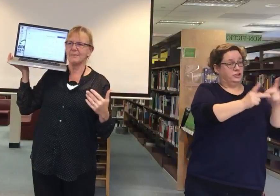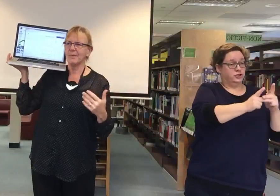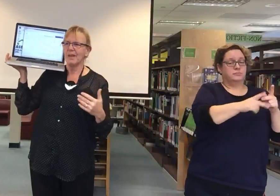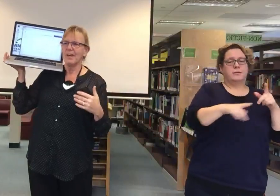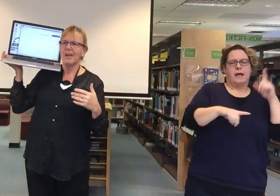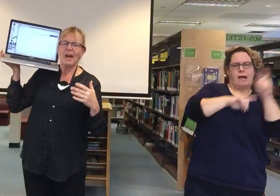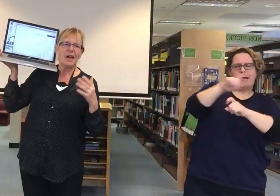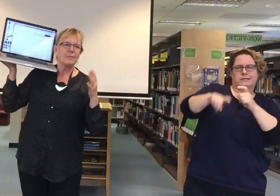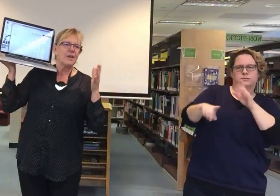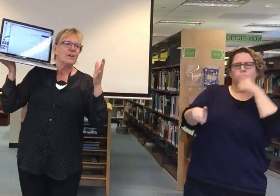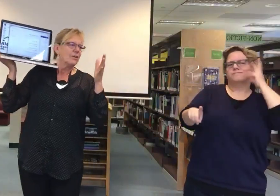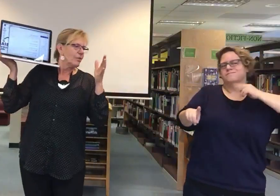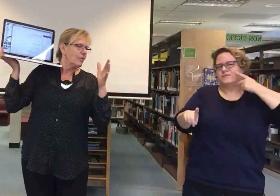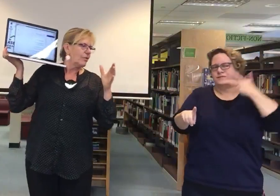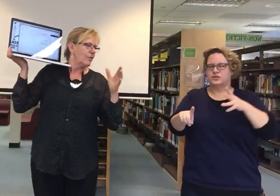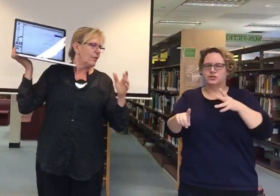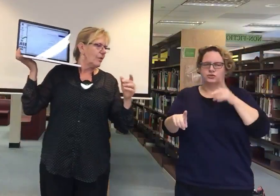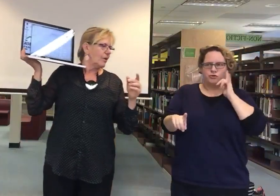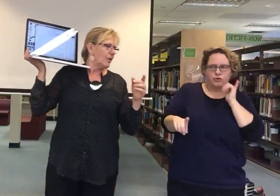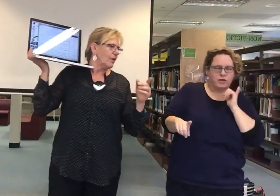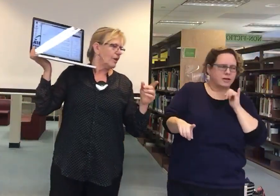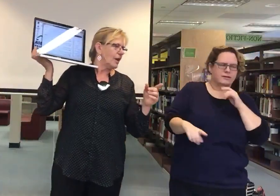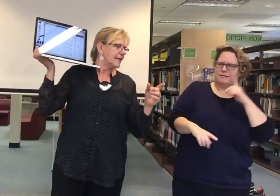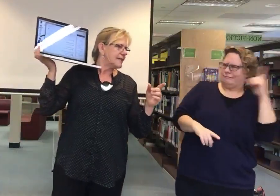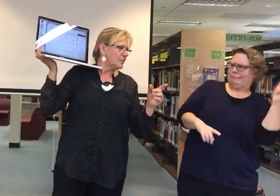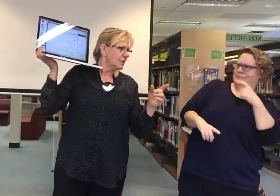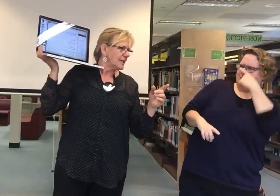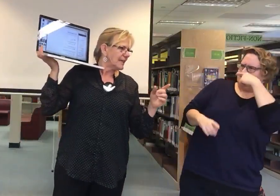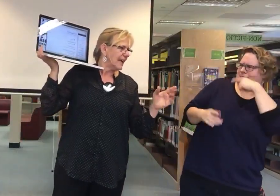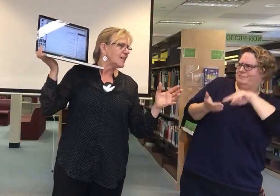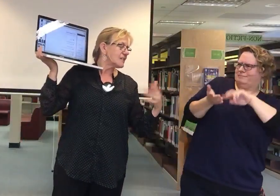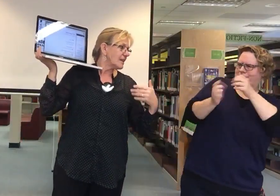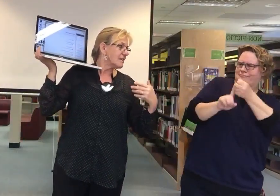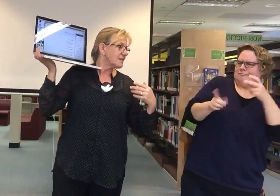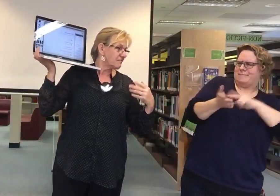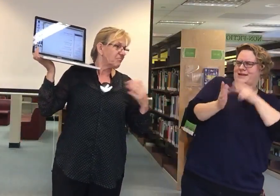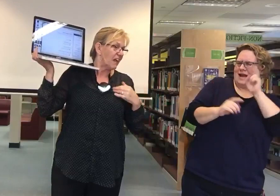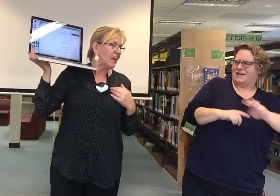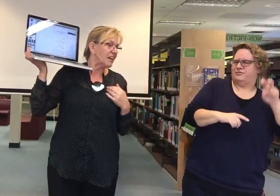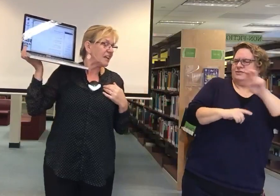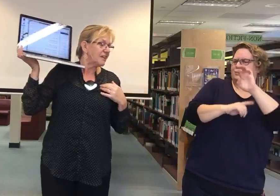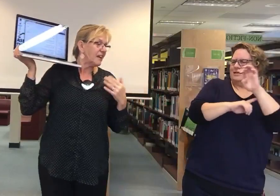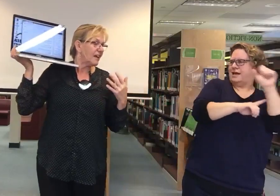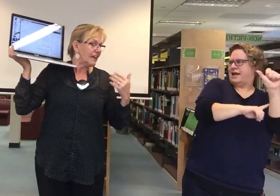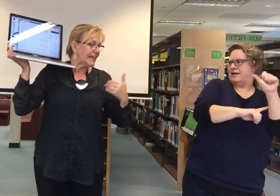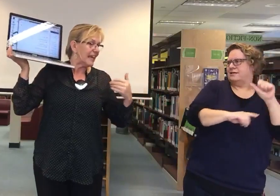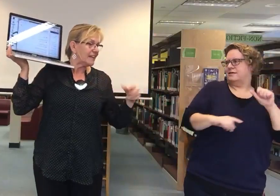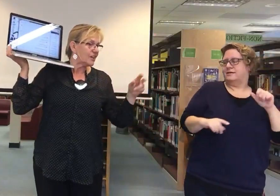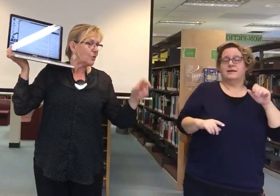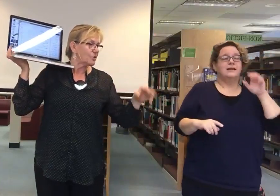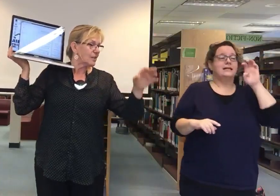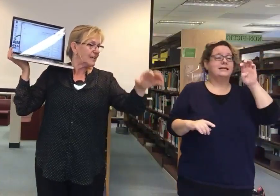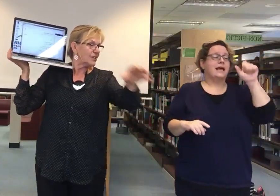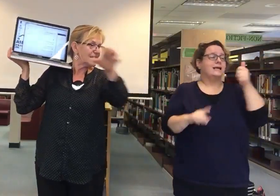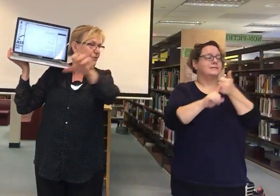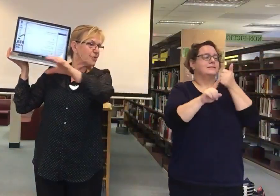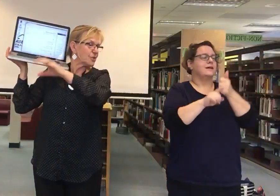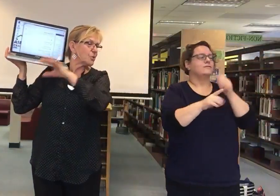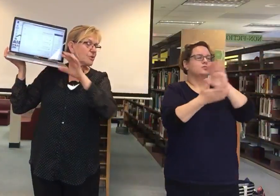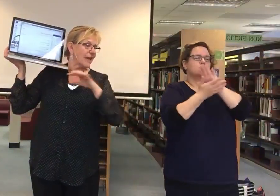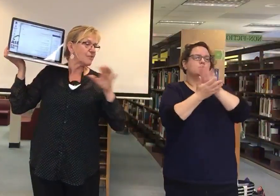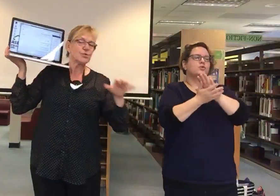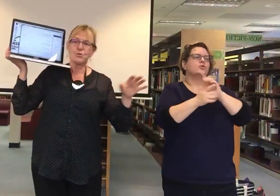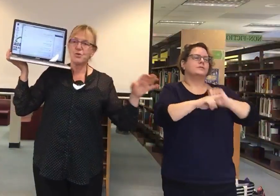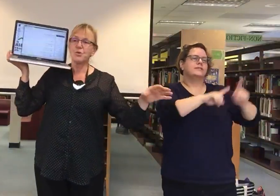D days. What is an itinerant? Itinerant EA is an EA that goes kind of to